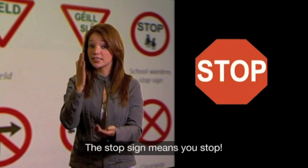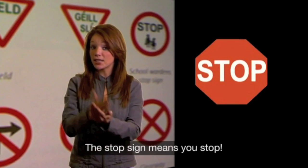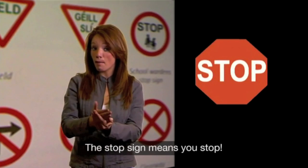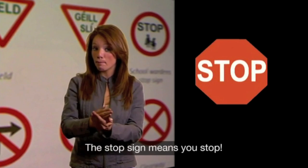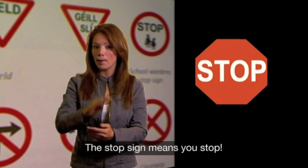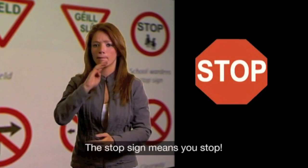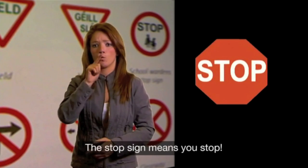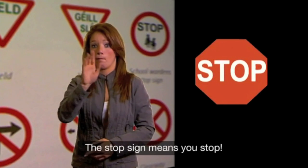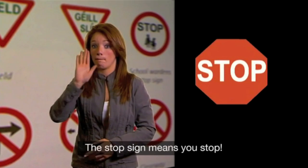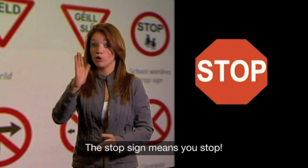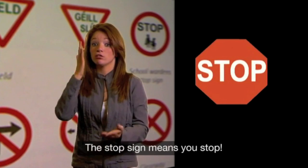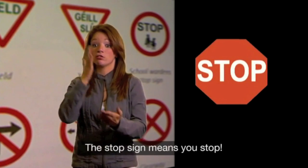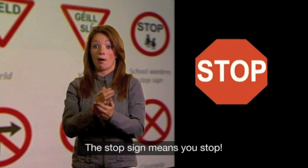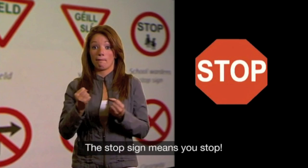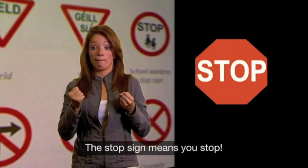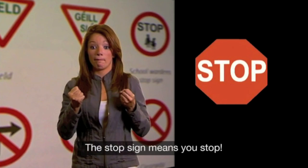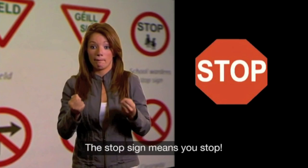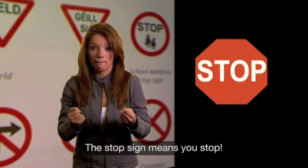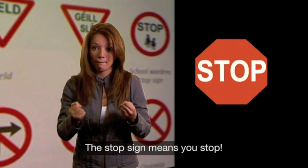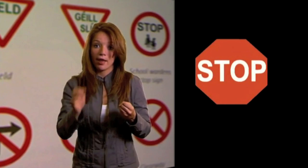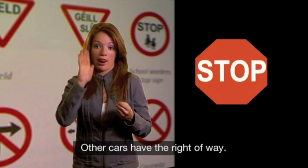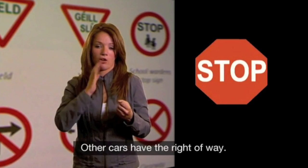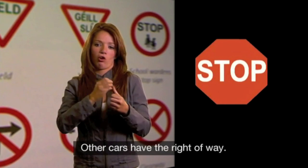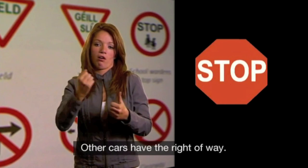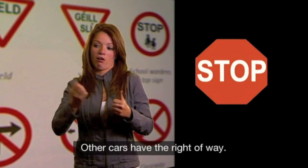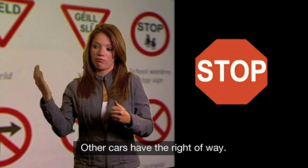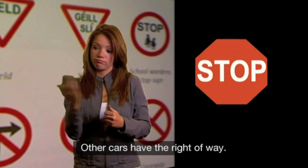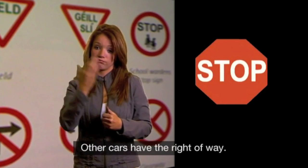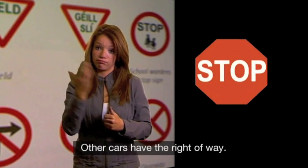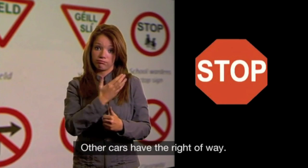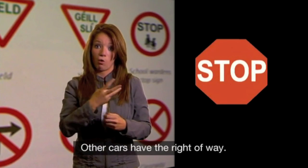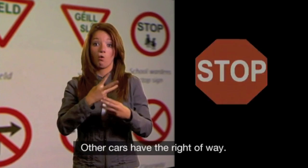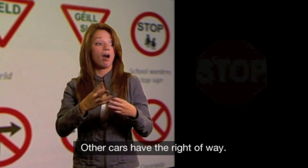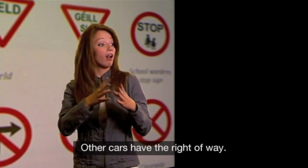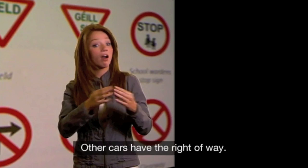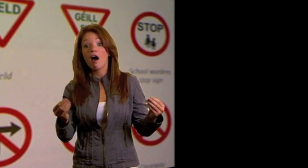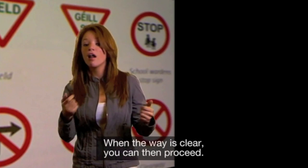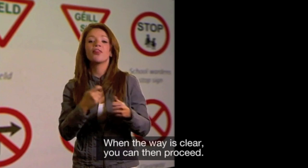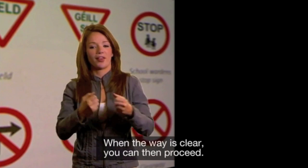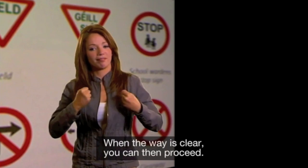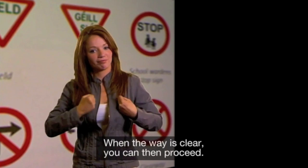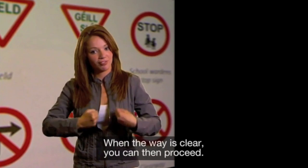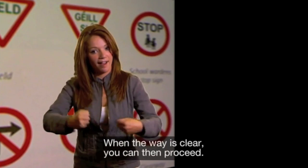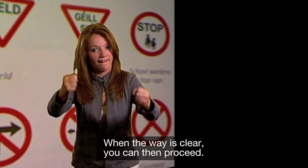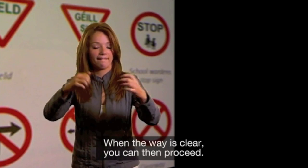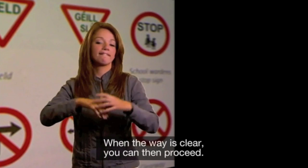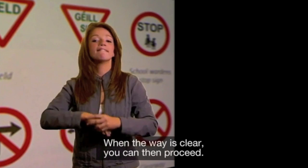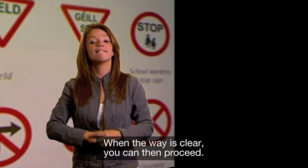The stop sign means you stop. Other cars have the right of way. When the way is clear, you can then